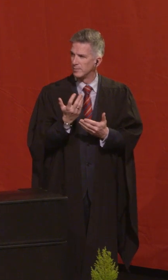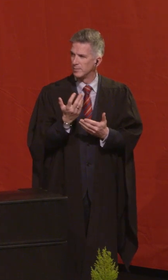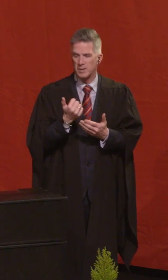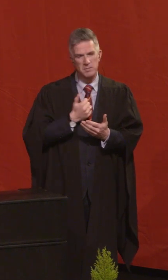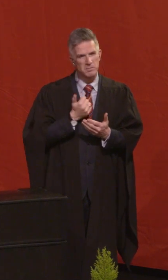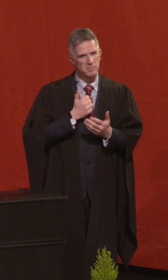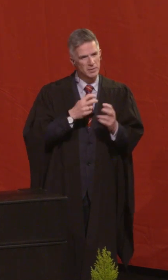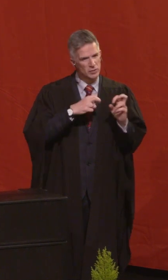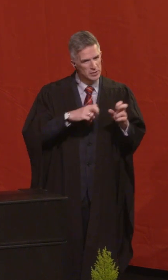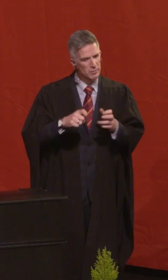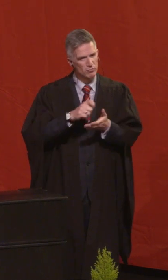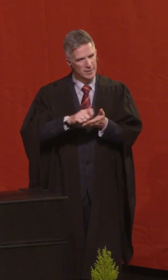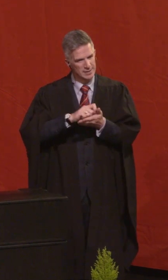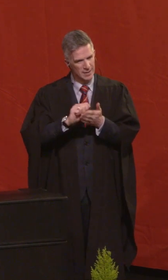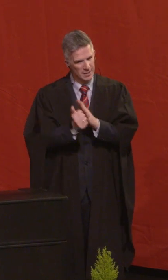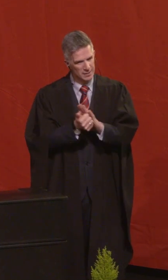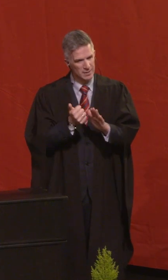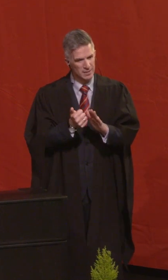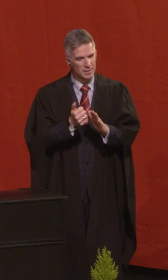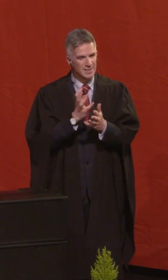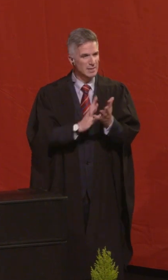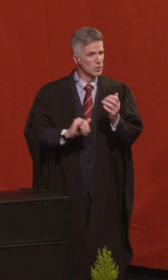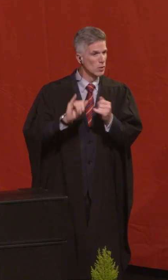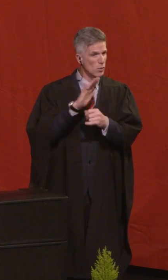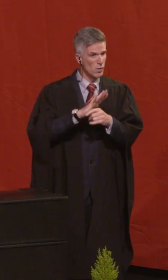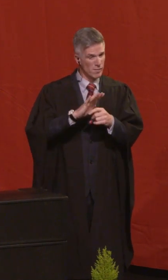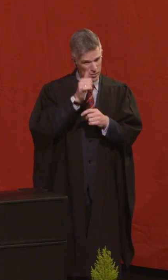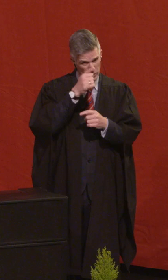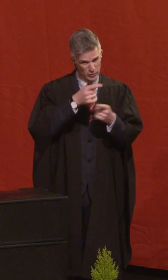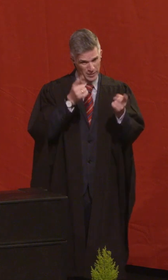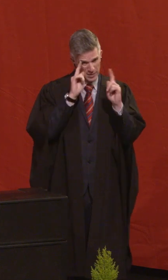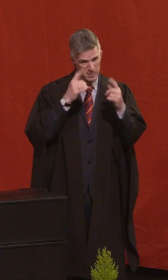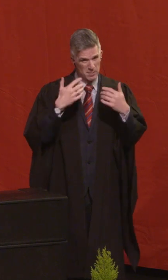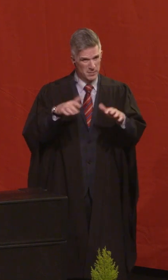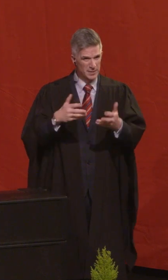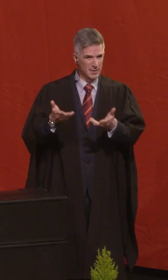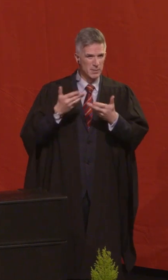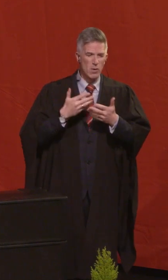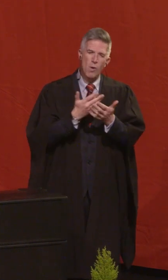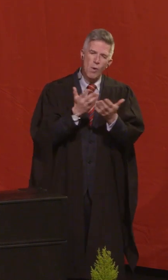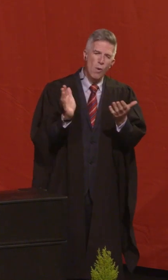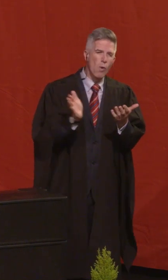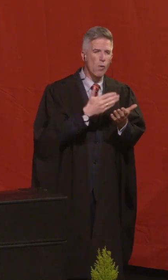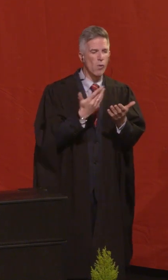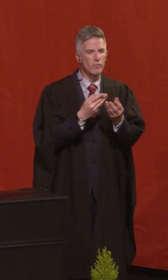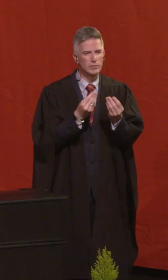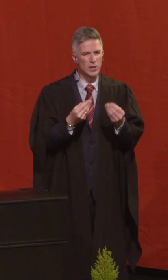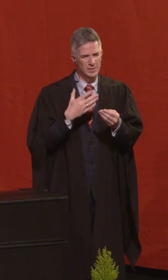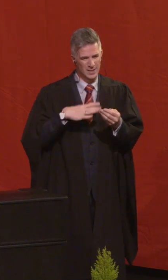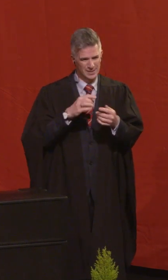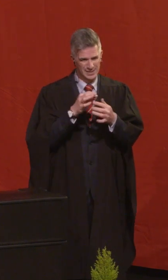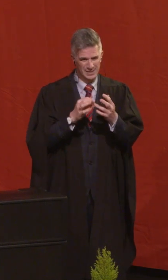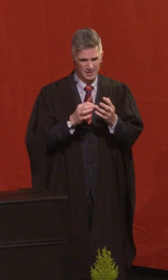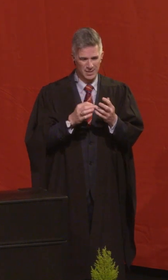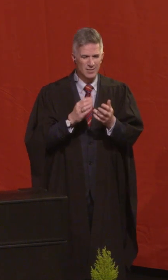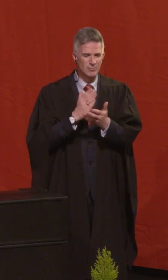develop my research and writing skills. Staffordshire University provided me with all the resources that I needed at every step of the way. I